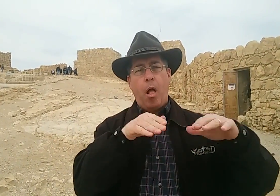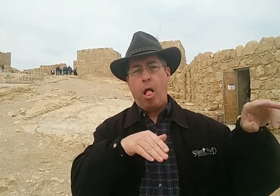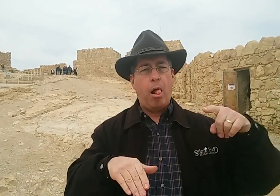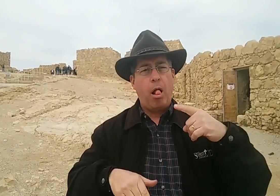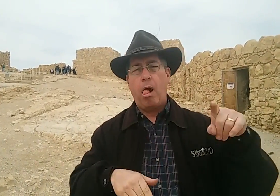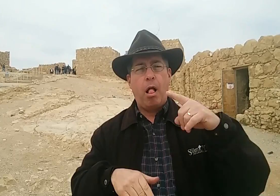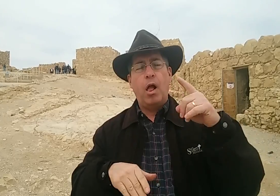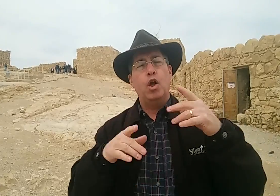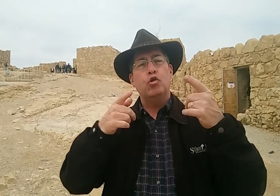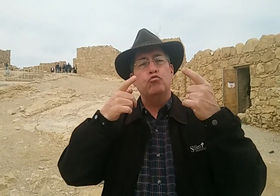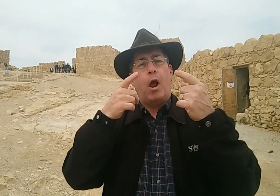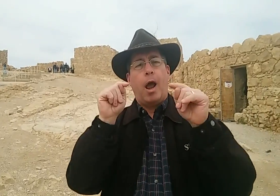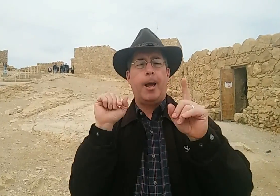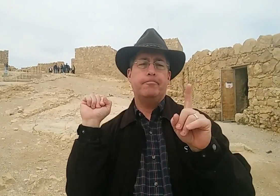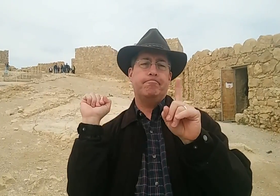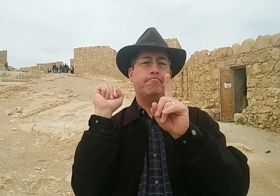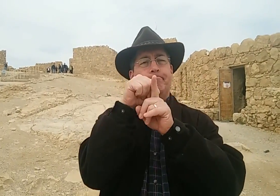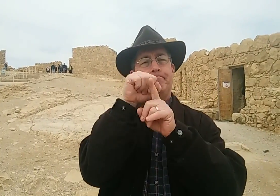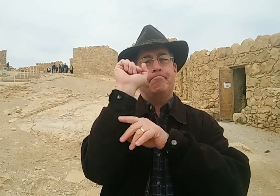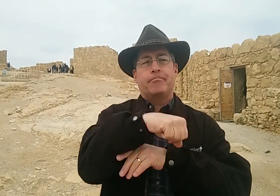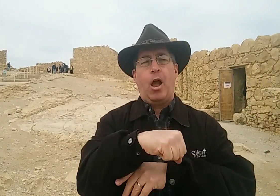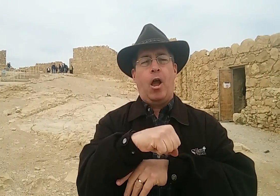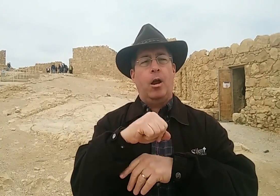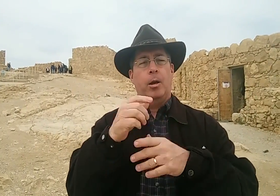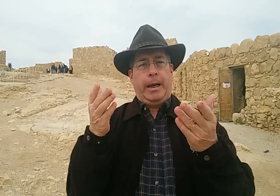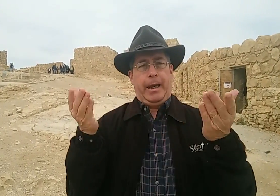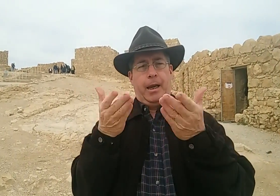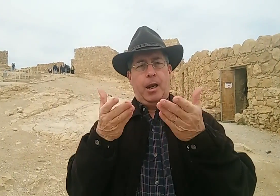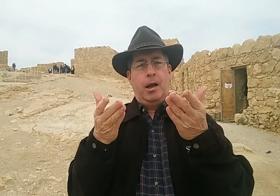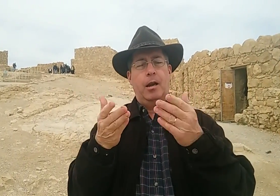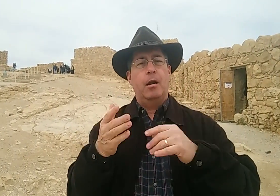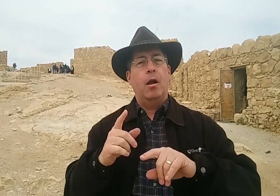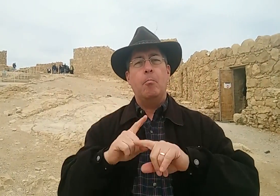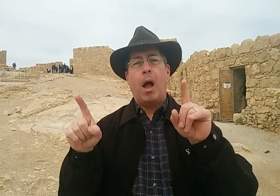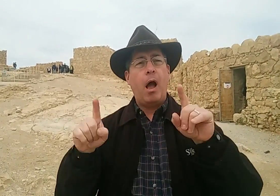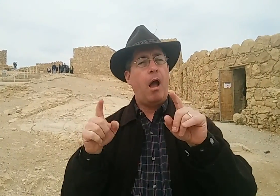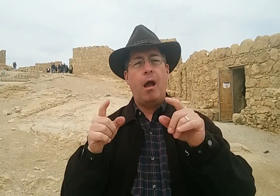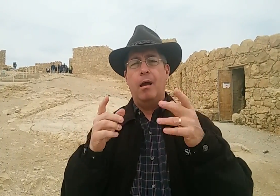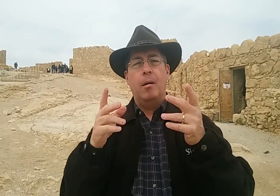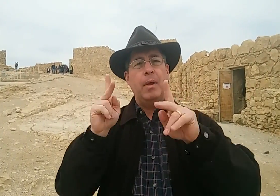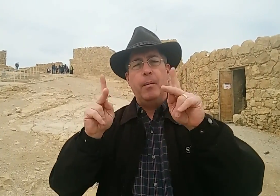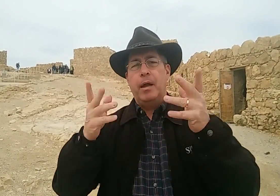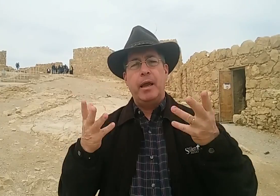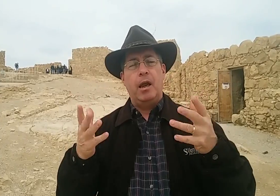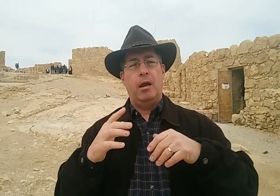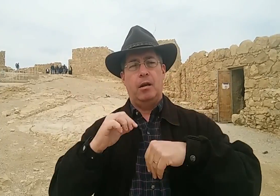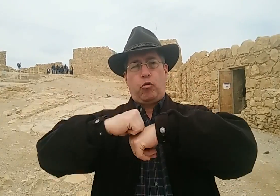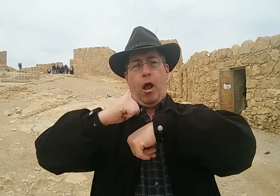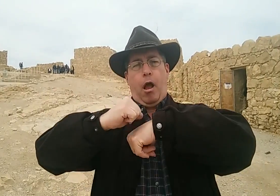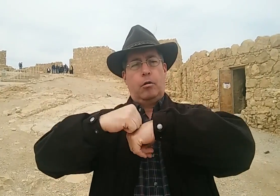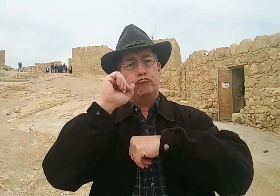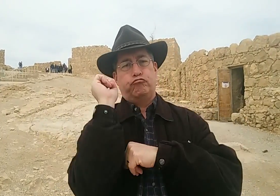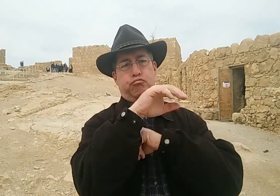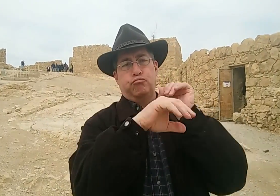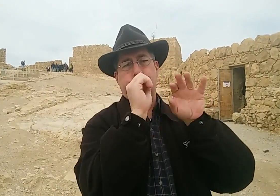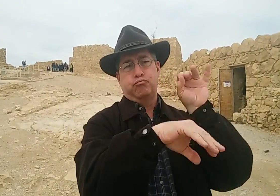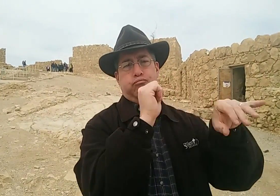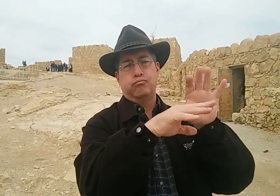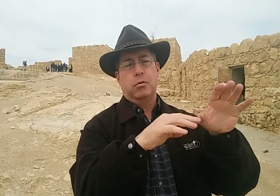The Roman soldiers would try to come up to this place to conquer those that were on top, but this was pretty well impenetrable.